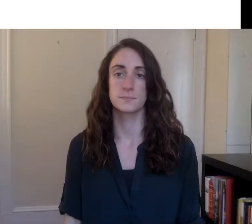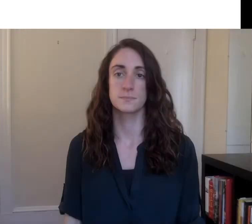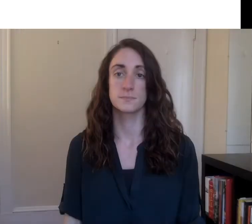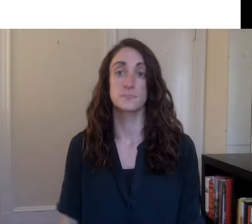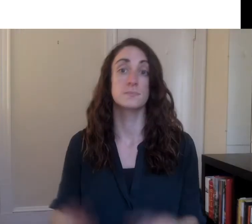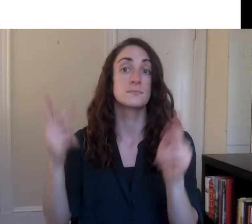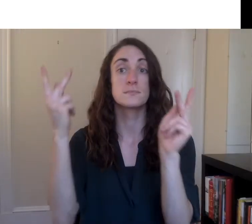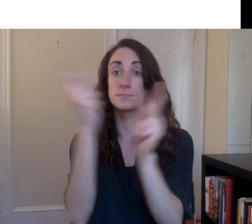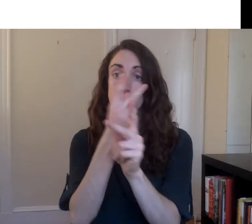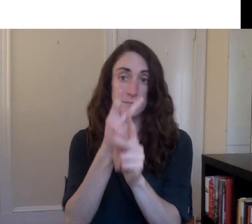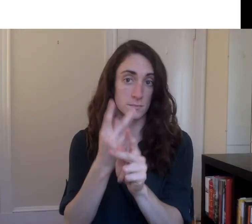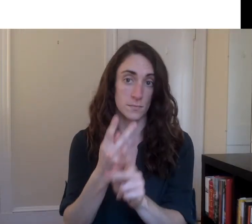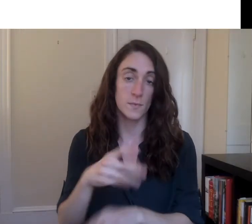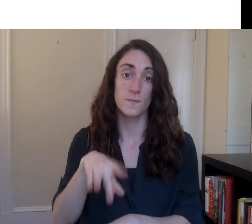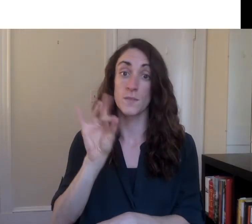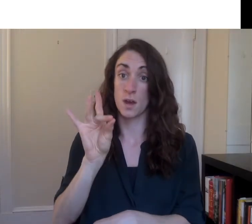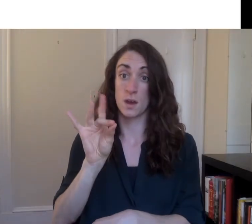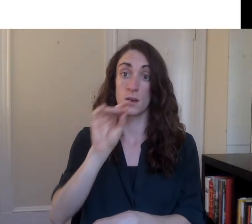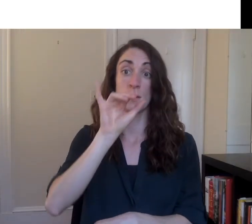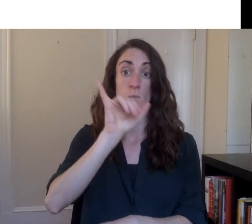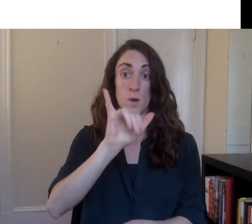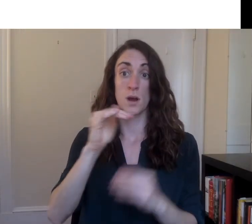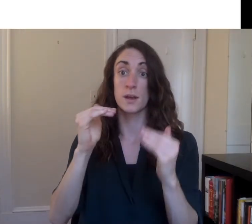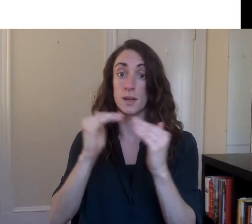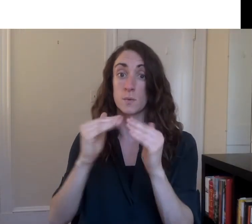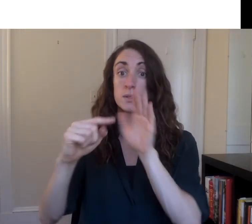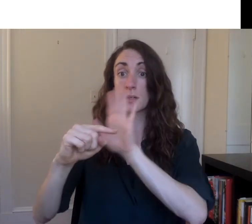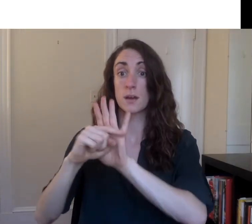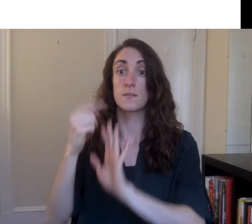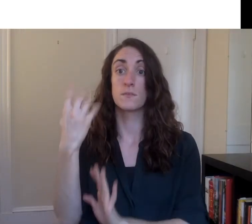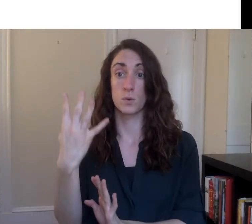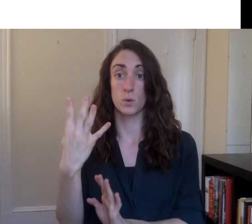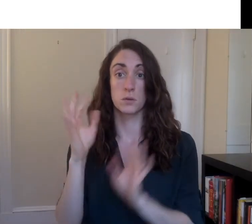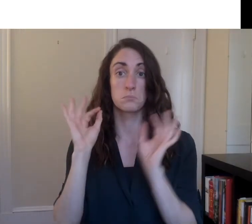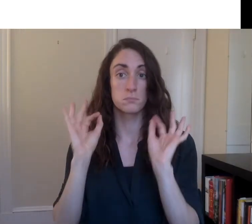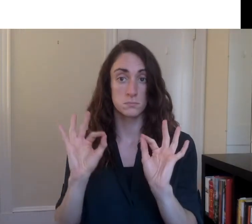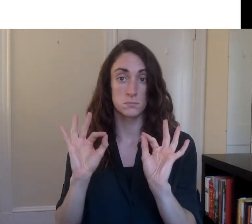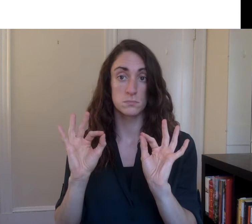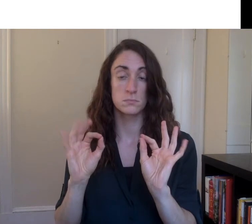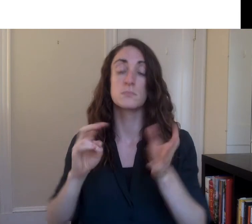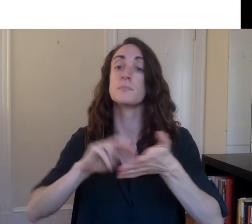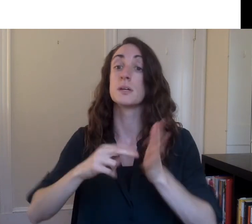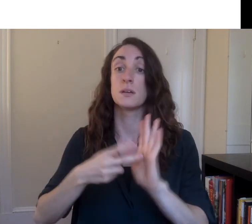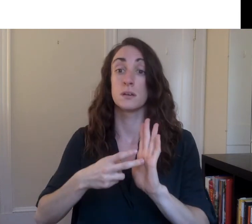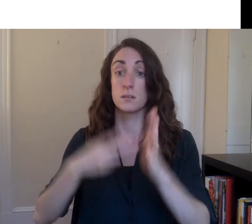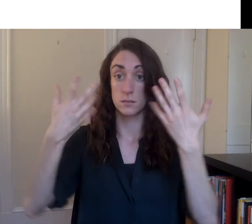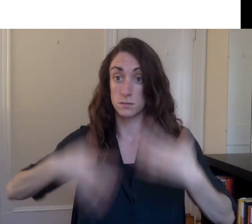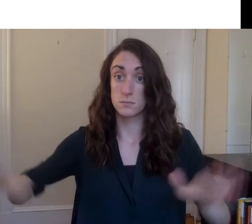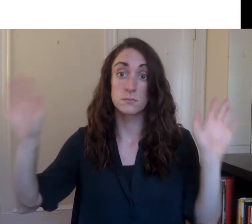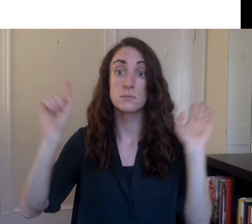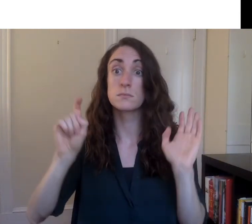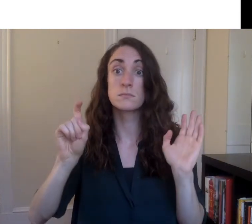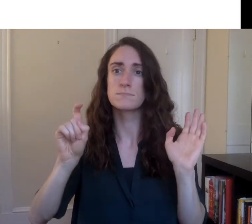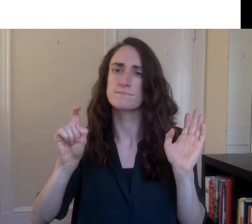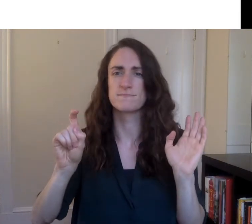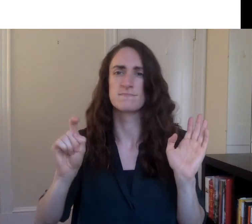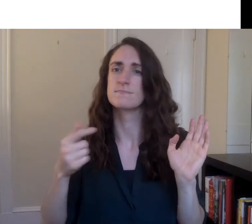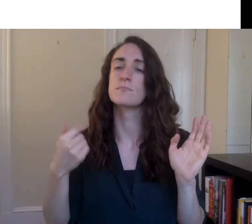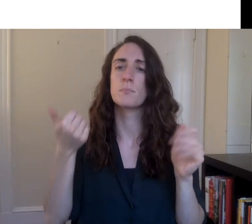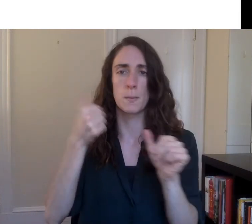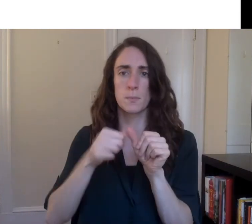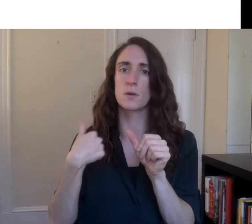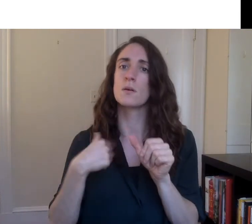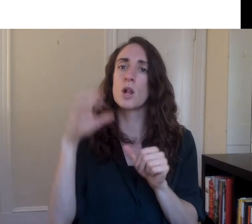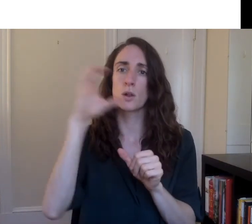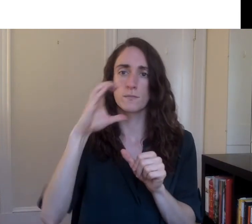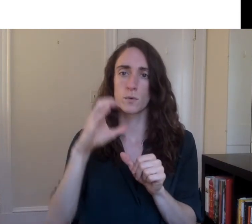So now that we've done all these calculations, we found y equals negative 4. Great. But we're not done yet. Remember, we're looking for a point,